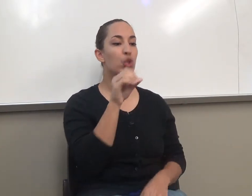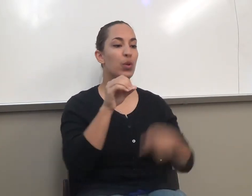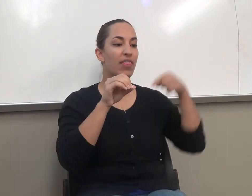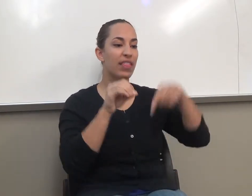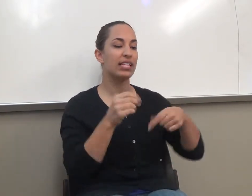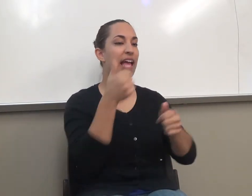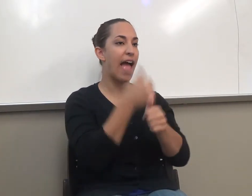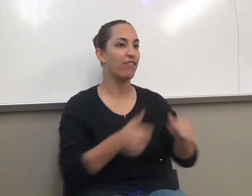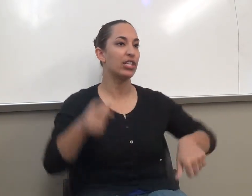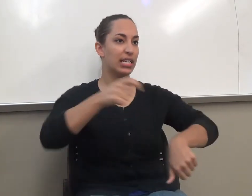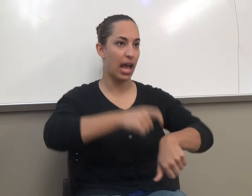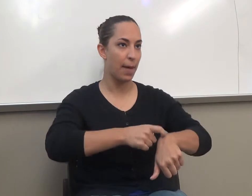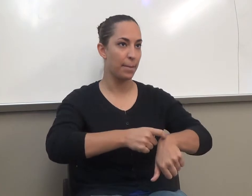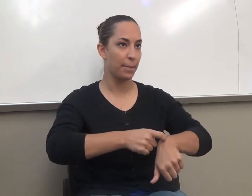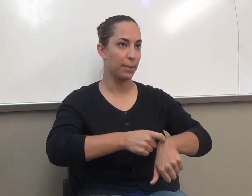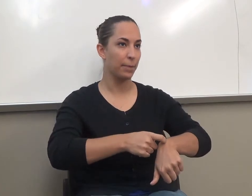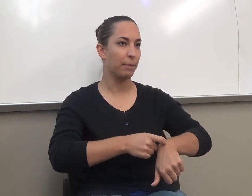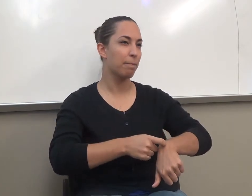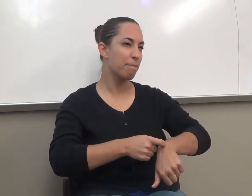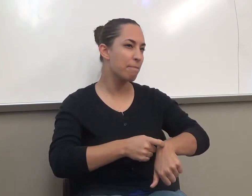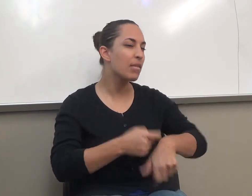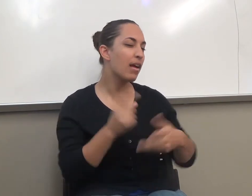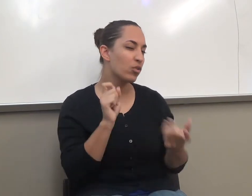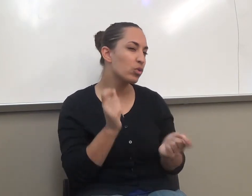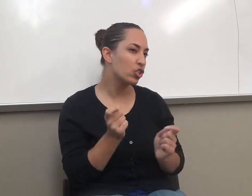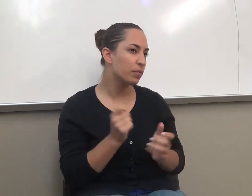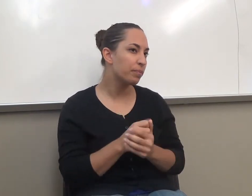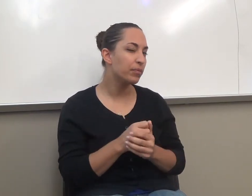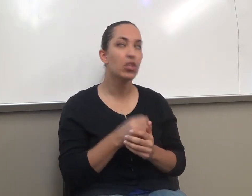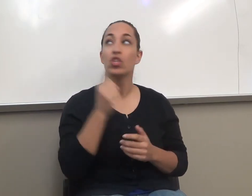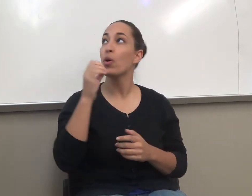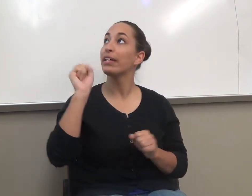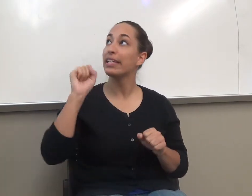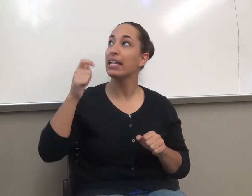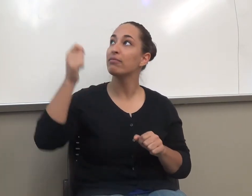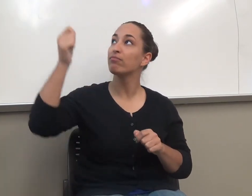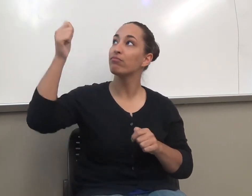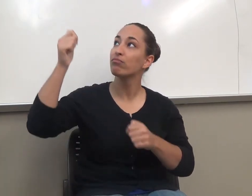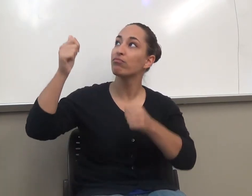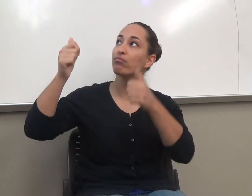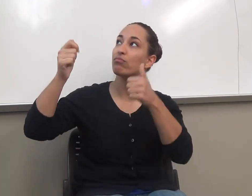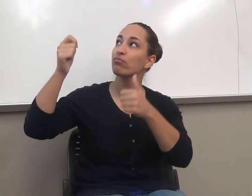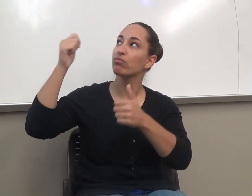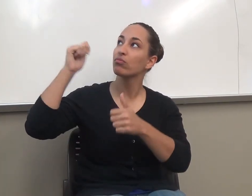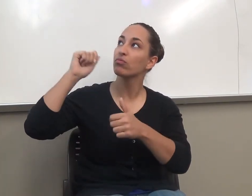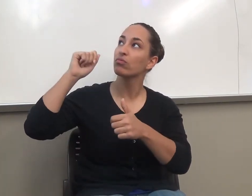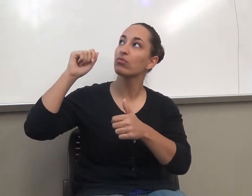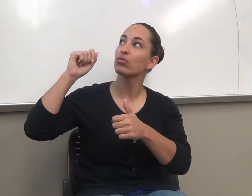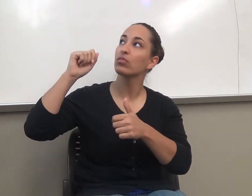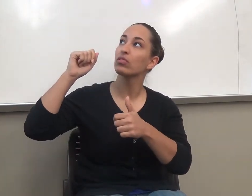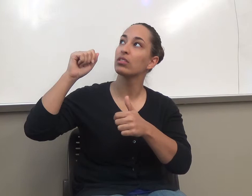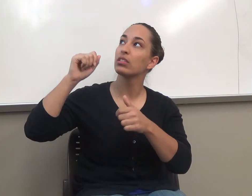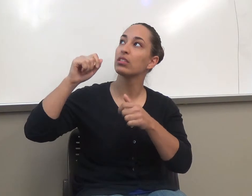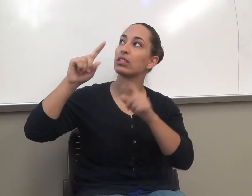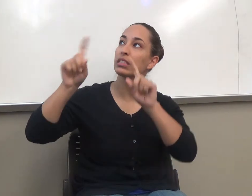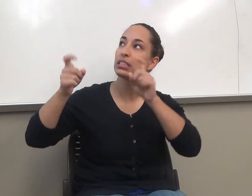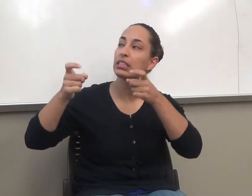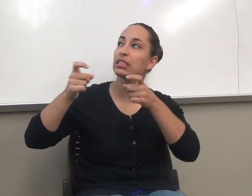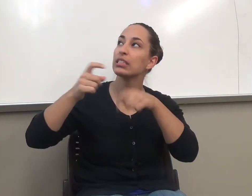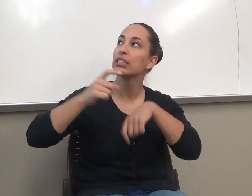okay? So that's what that, and so we can take all these out. We can take all these out, okay? Here's